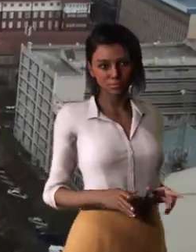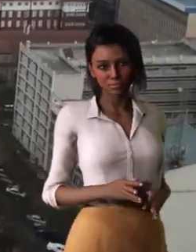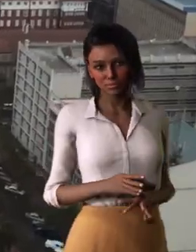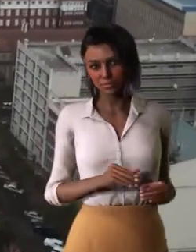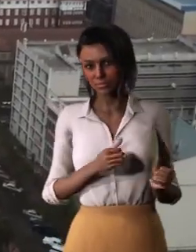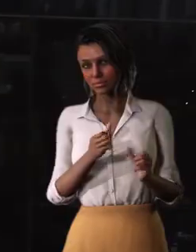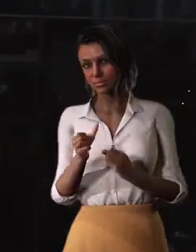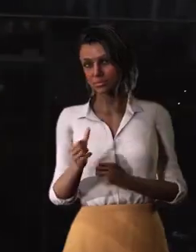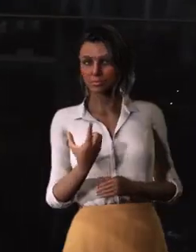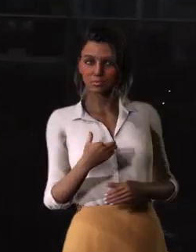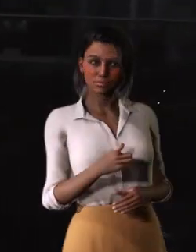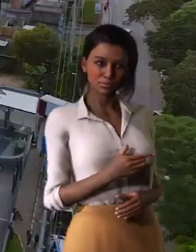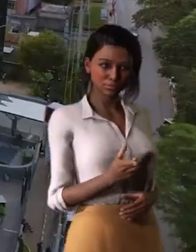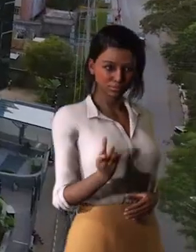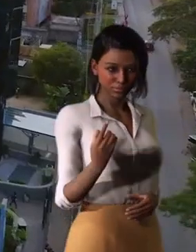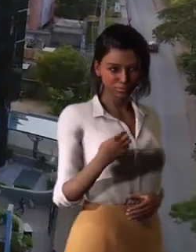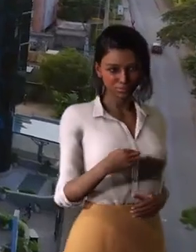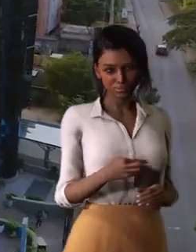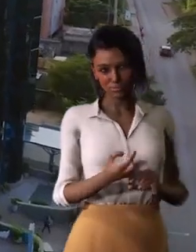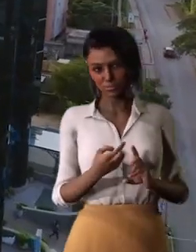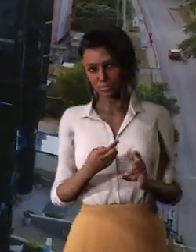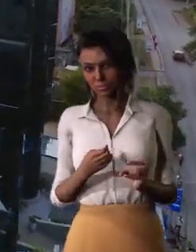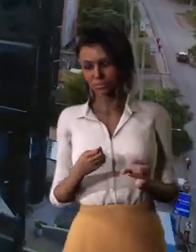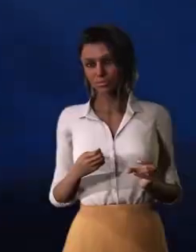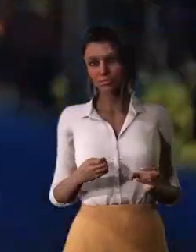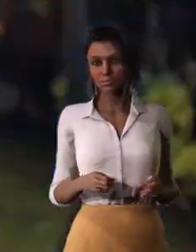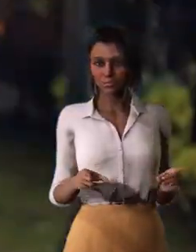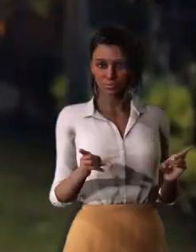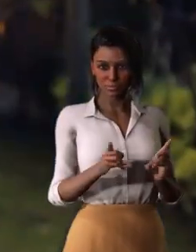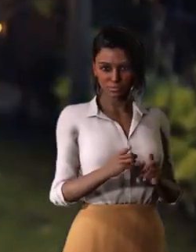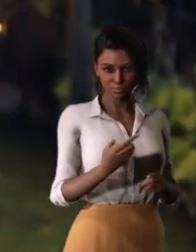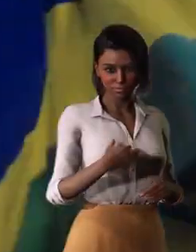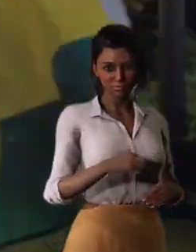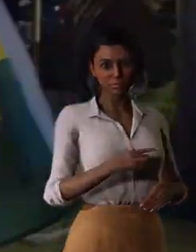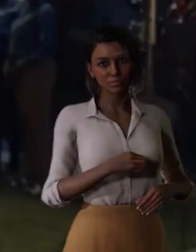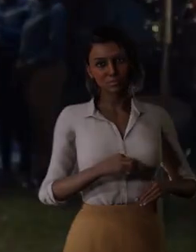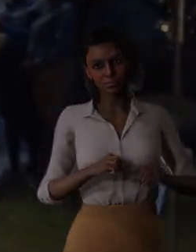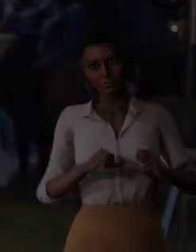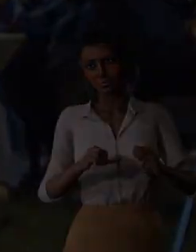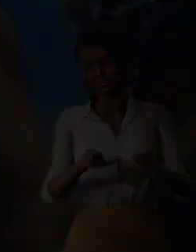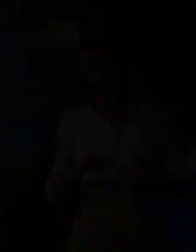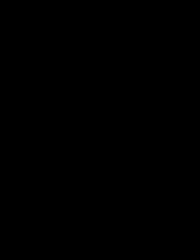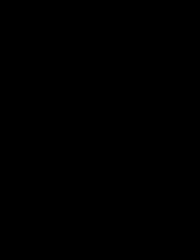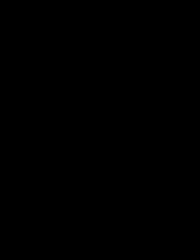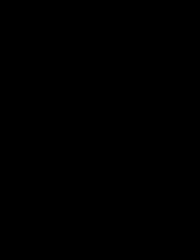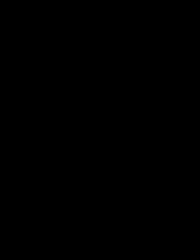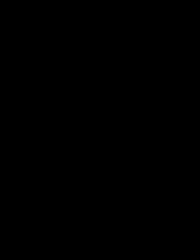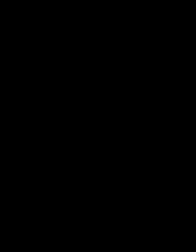Bali tumetoka na bado tunasoma.